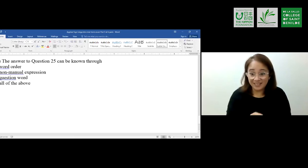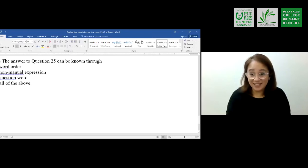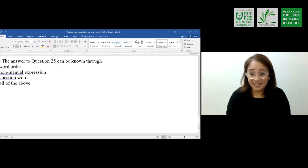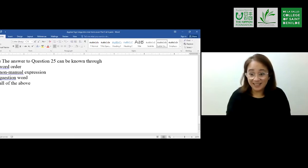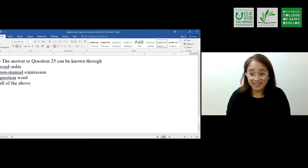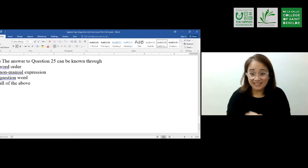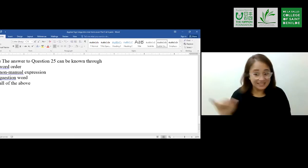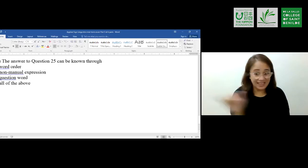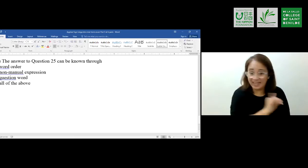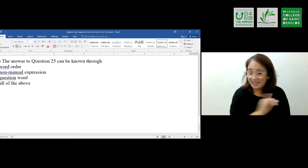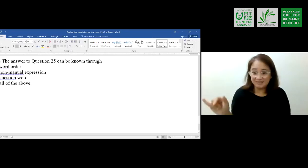Okay?